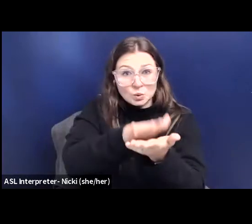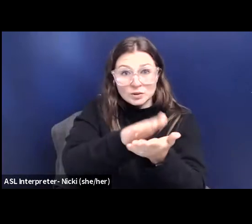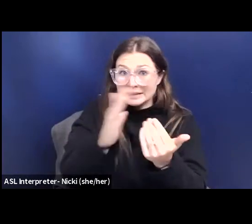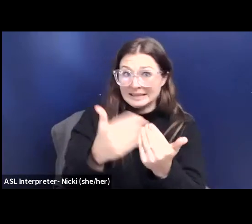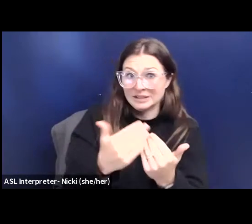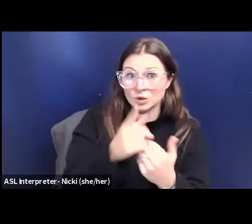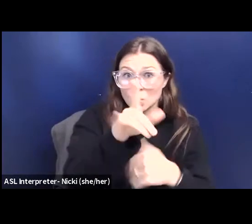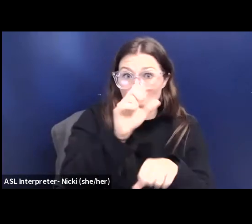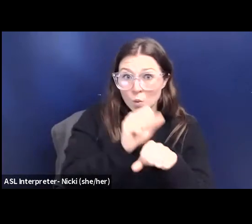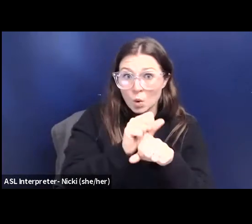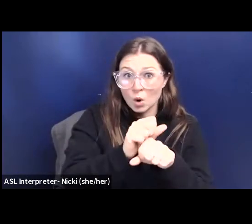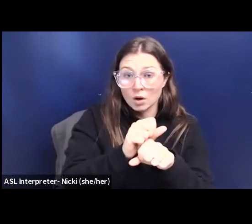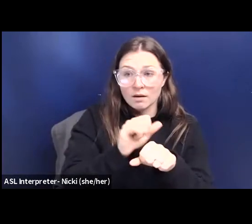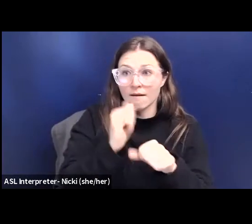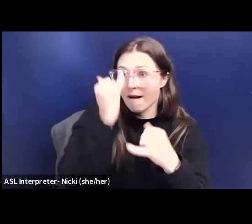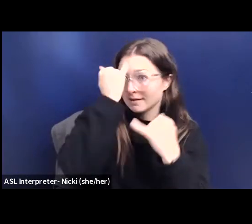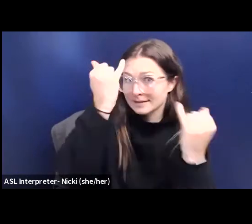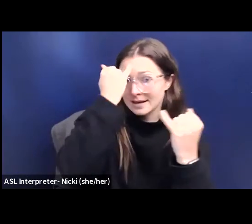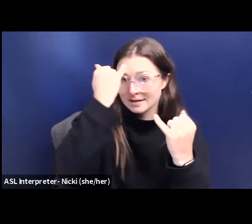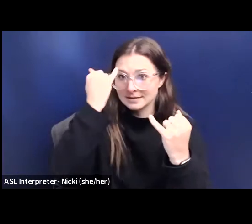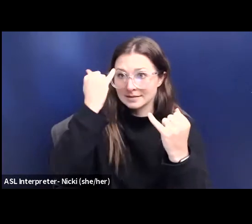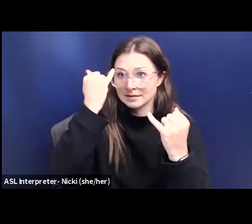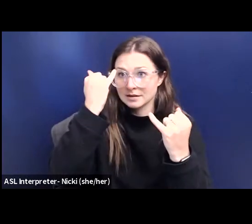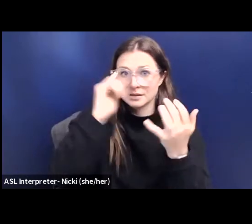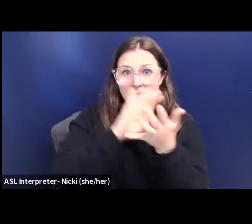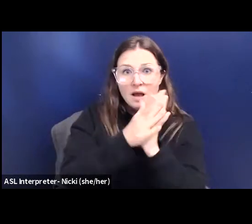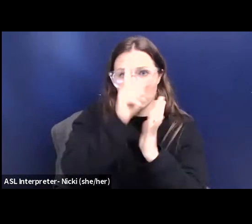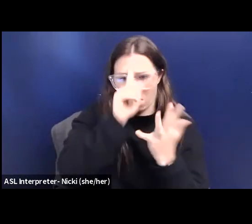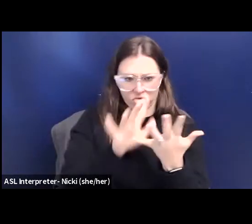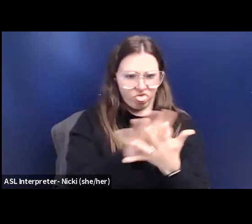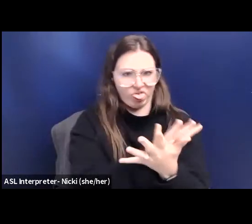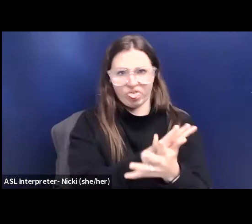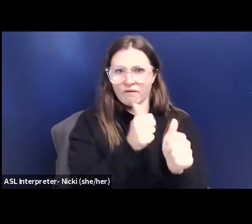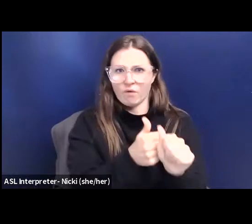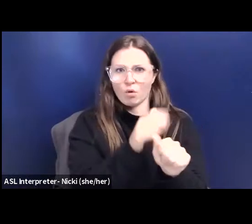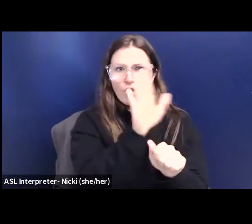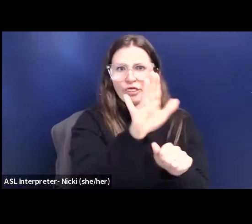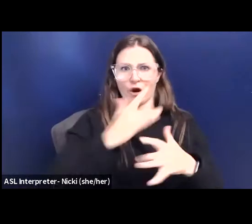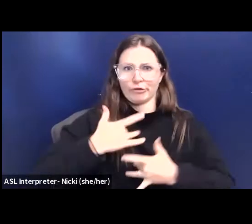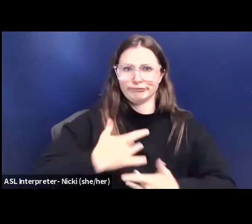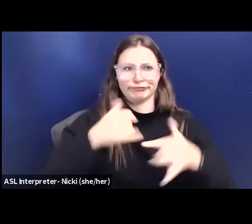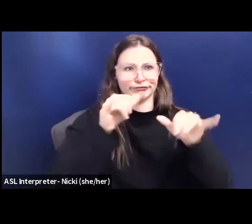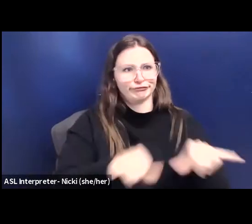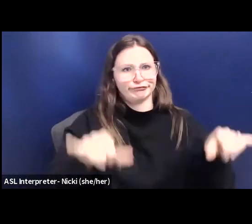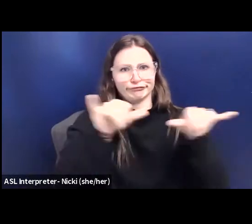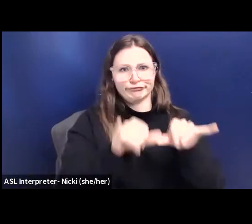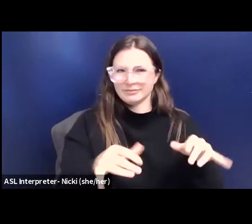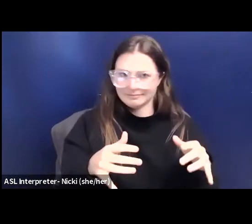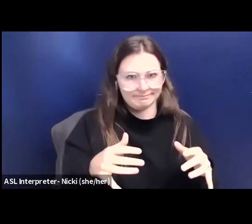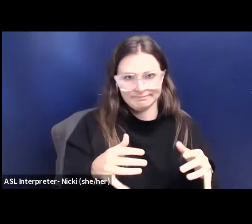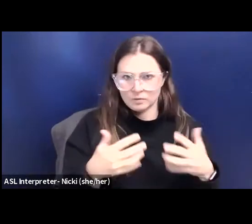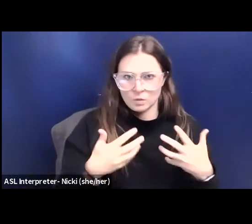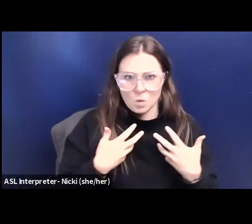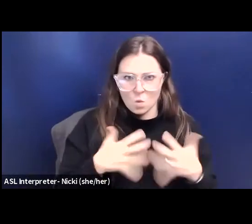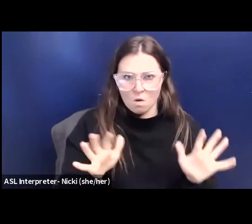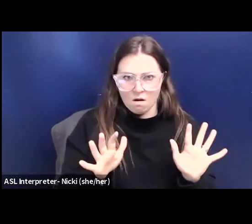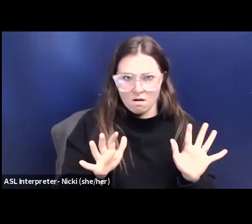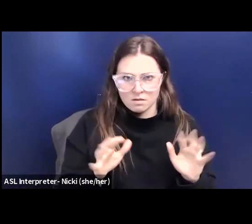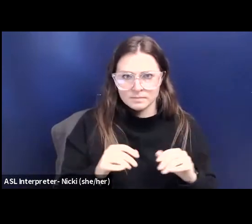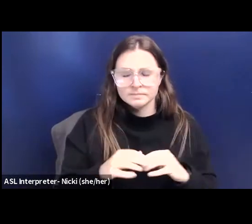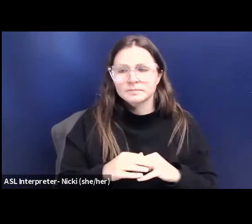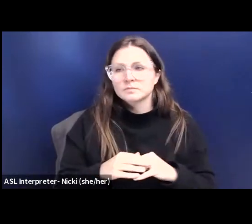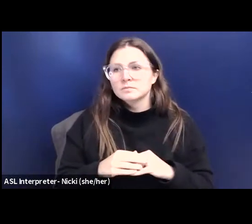ideas, and also to think about, sometimes I feel like we give our things away to institutions and